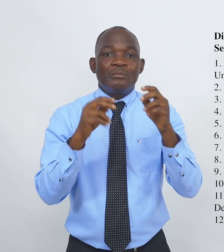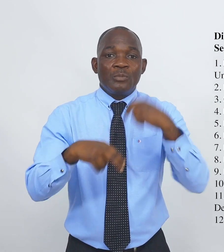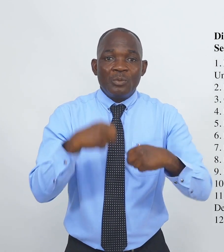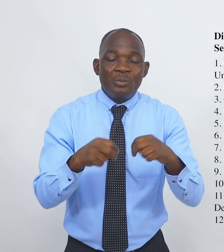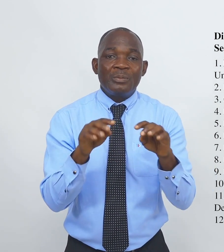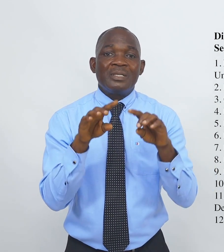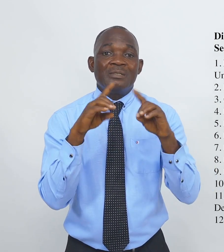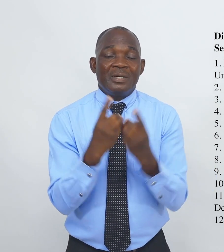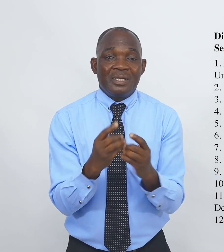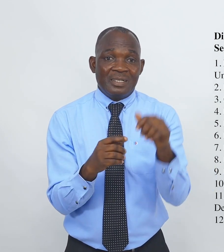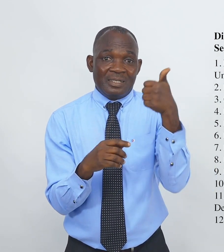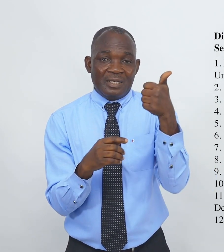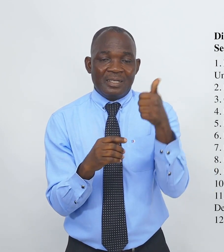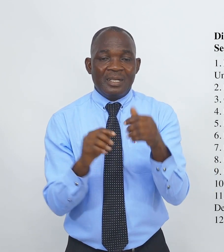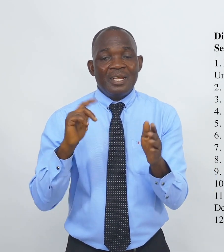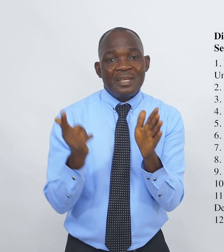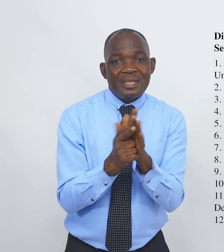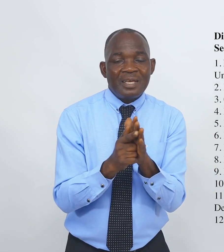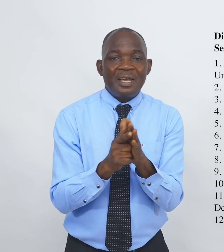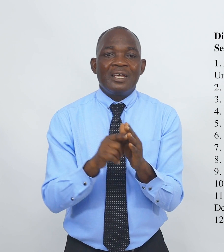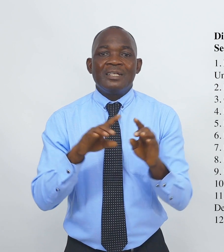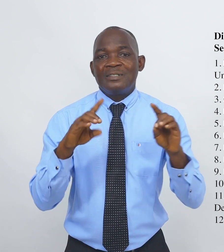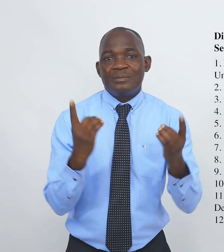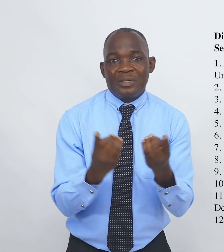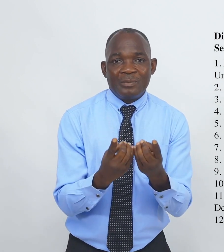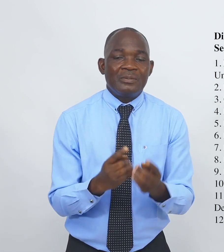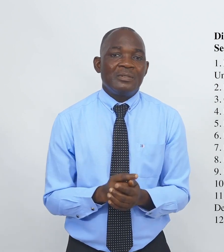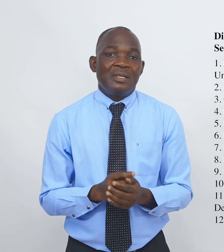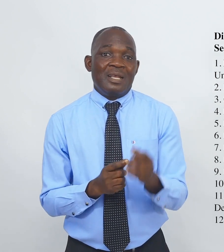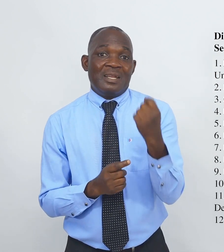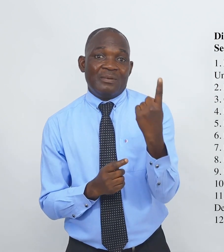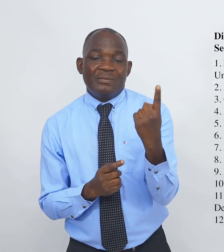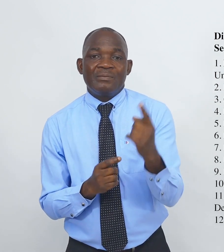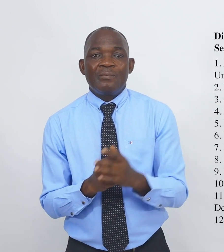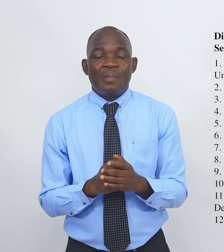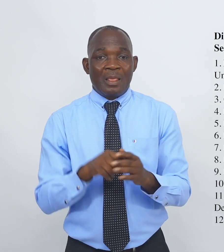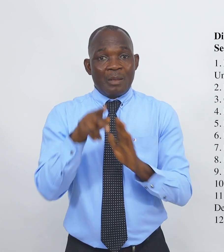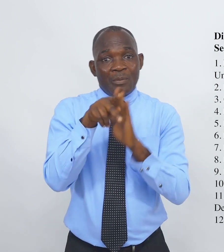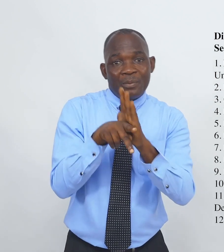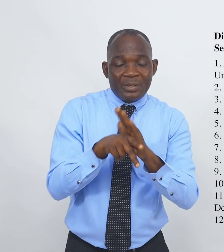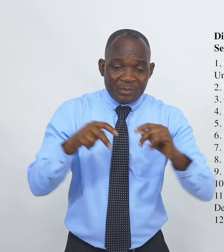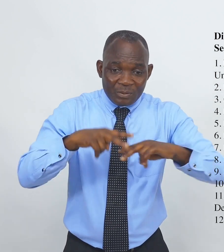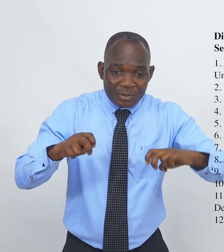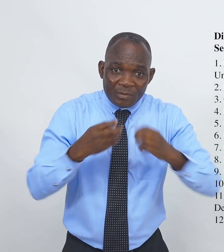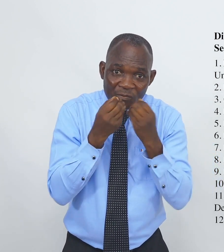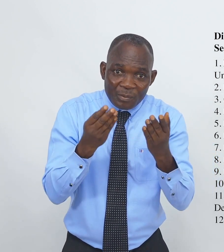Department. 10. Legal and Enforcement Department. 11. Policy Research and Information